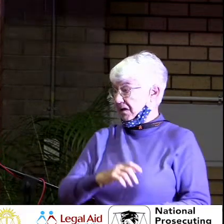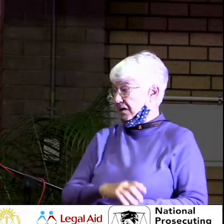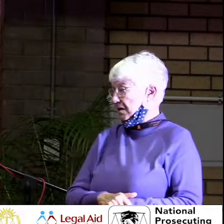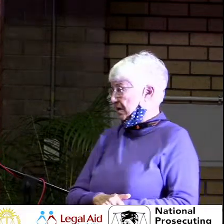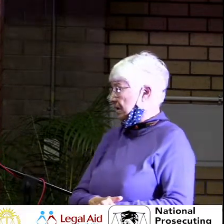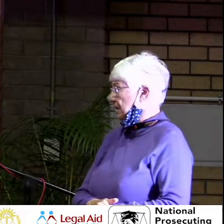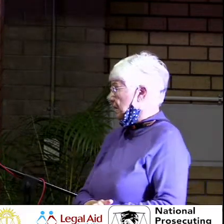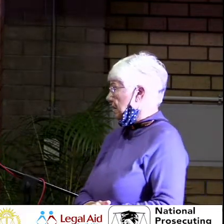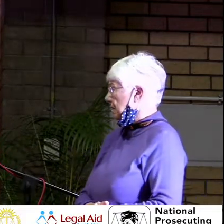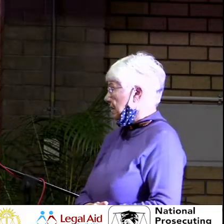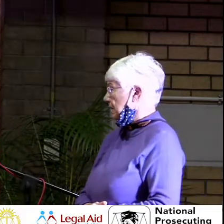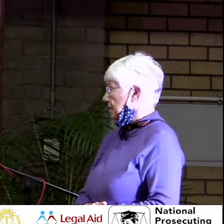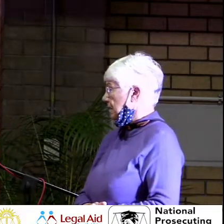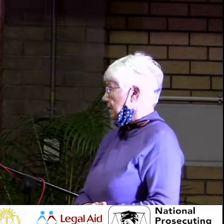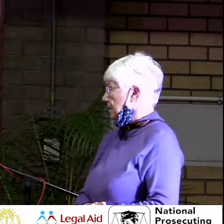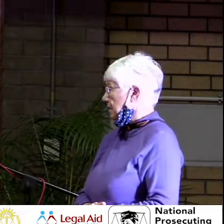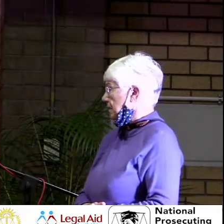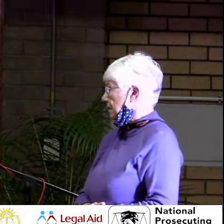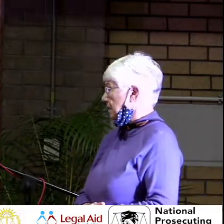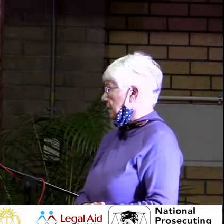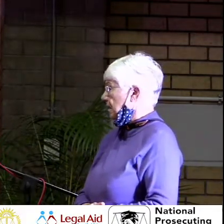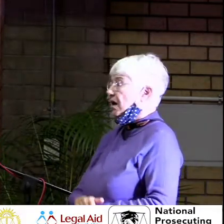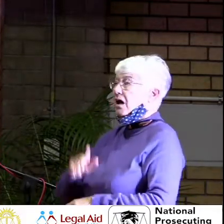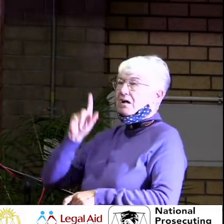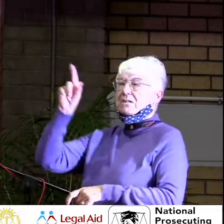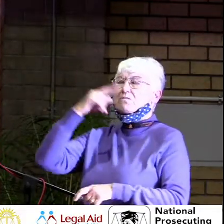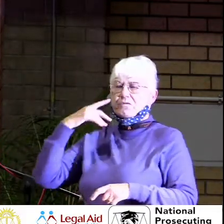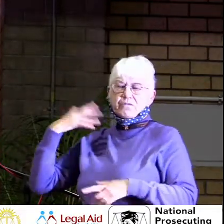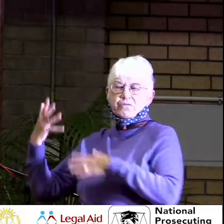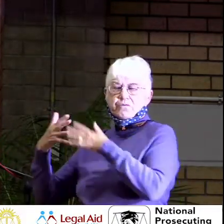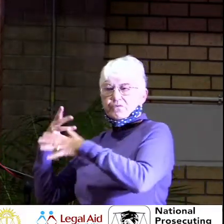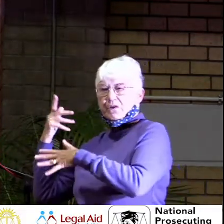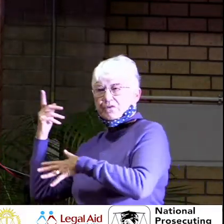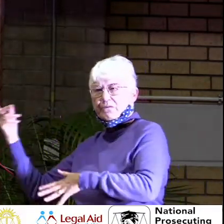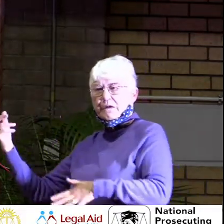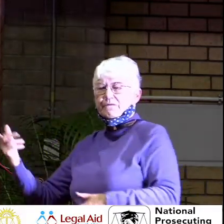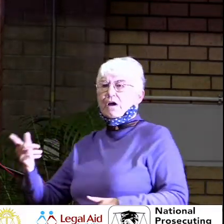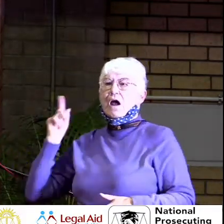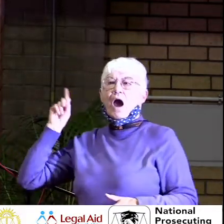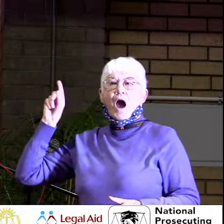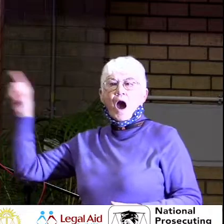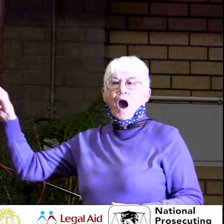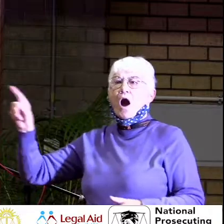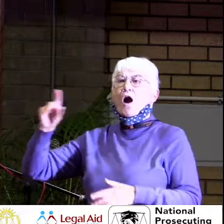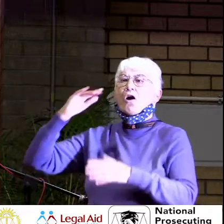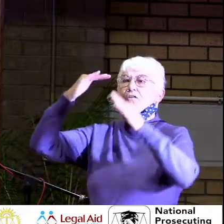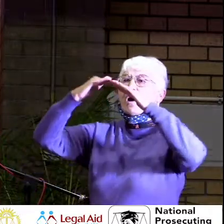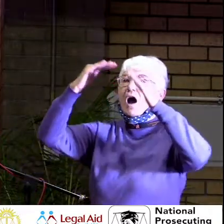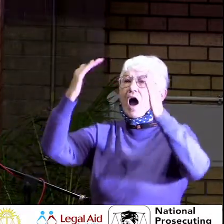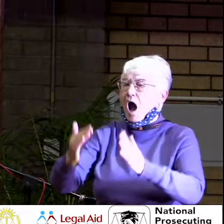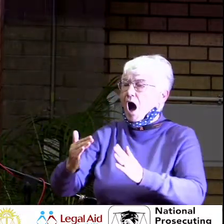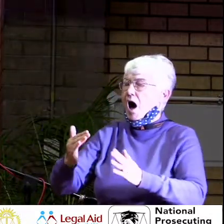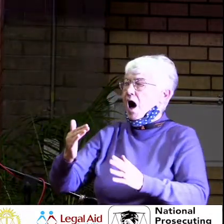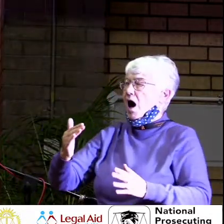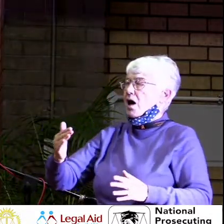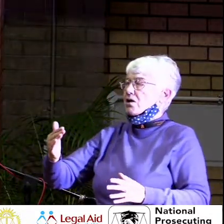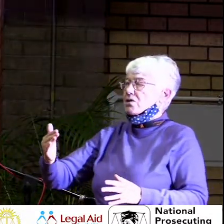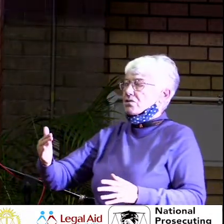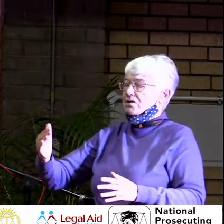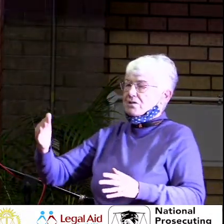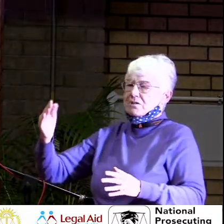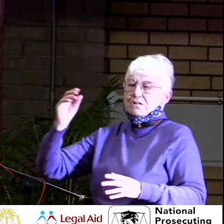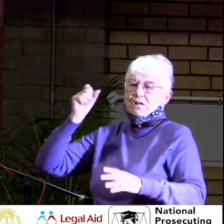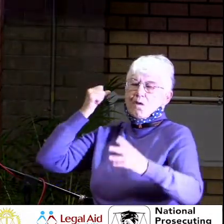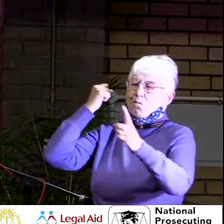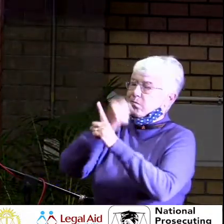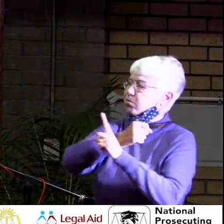of years of domestic violence, of plates of food getting thrown in her face.